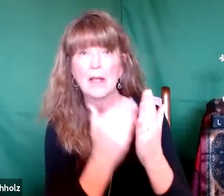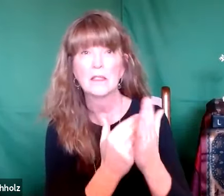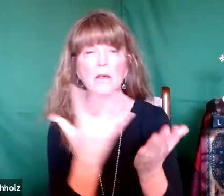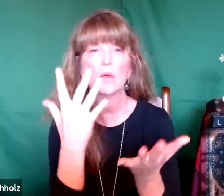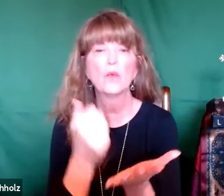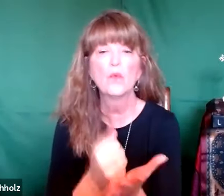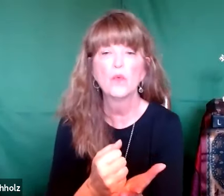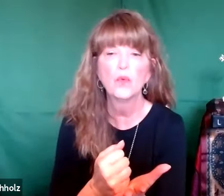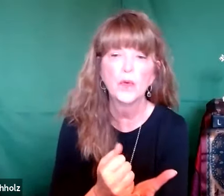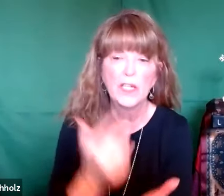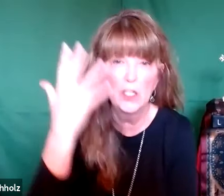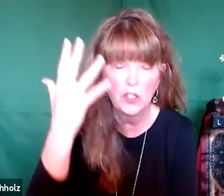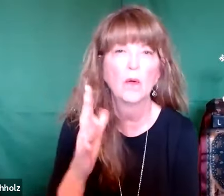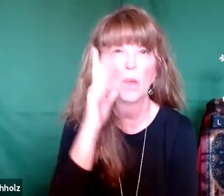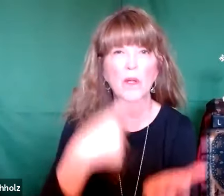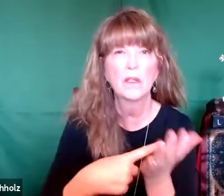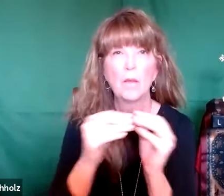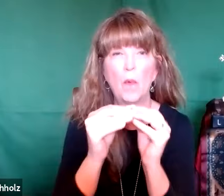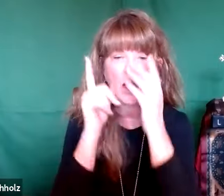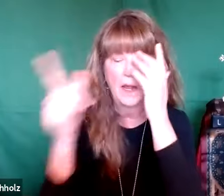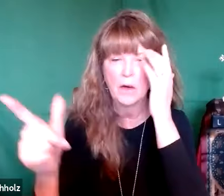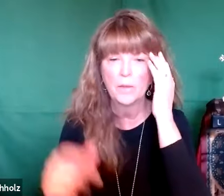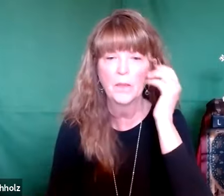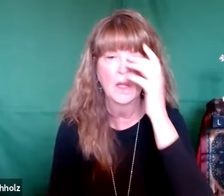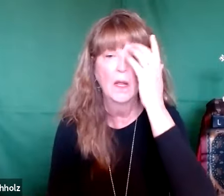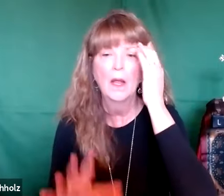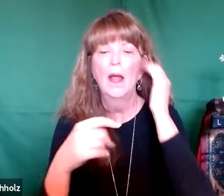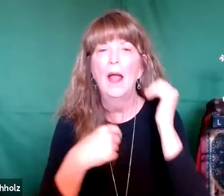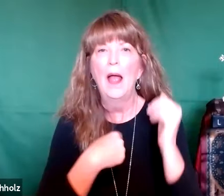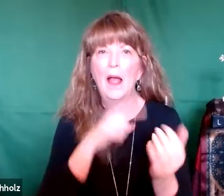particularly the lessons that we learn from the temple being torn from top to bottom.